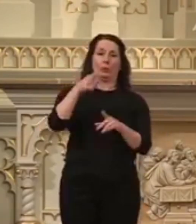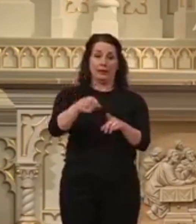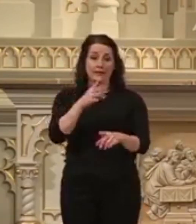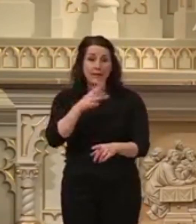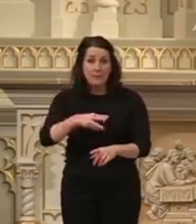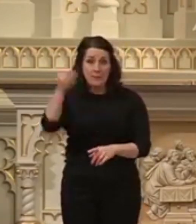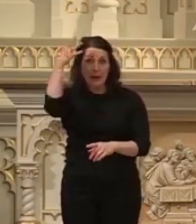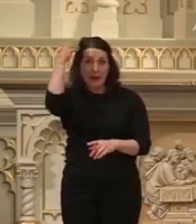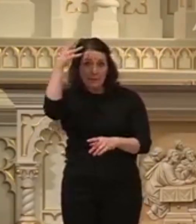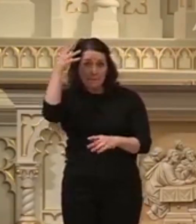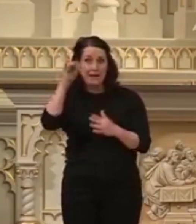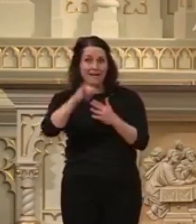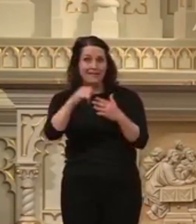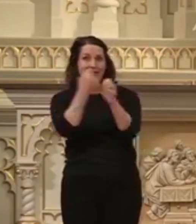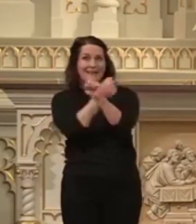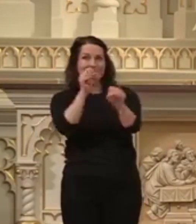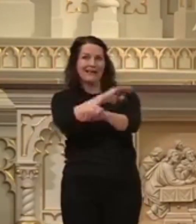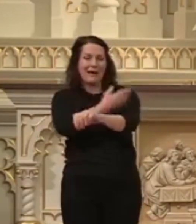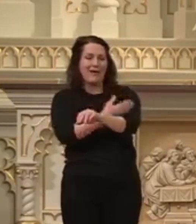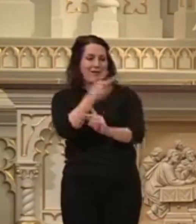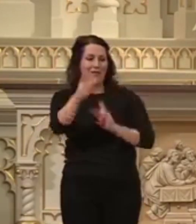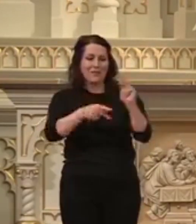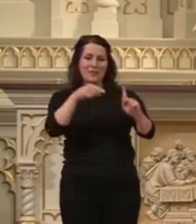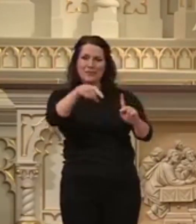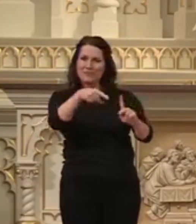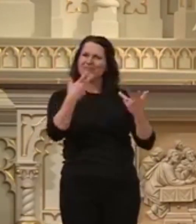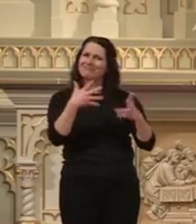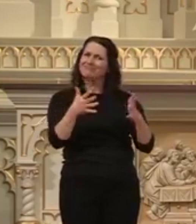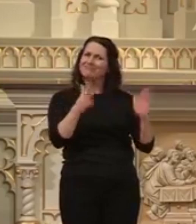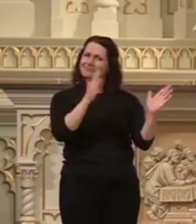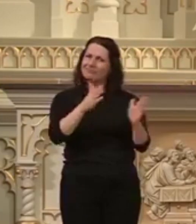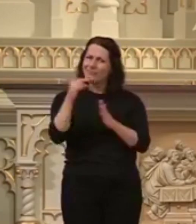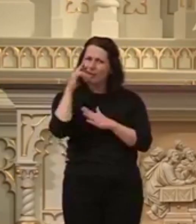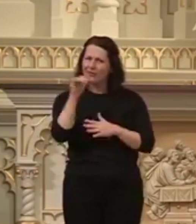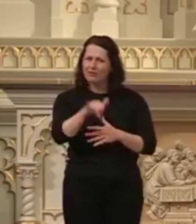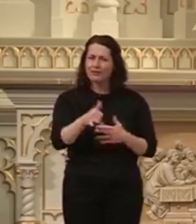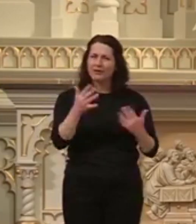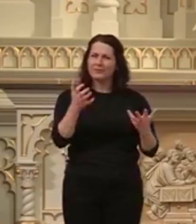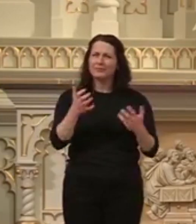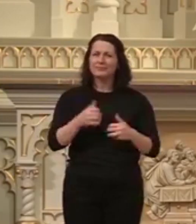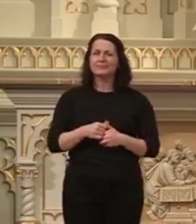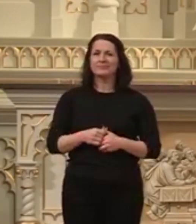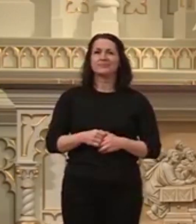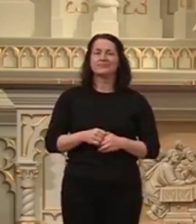baptism for those who have been preparing for it.